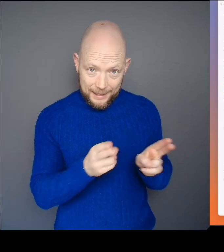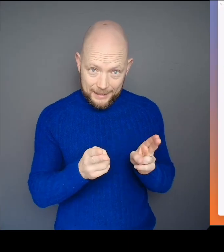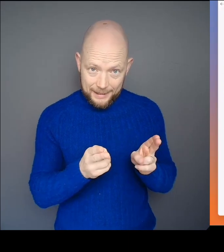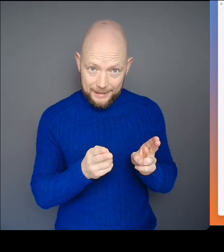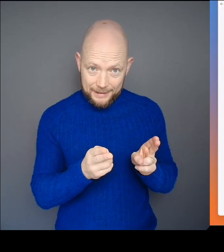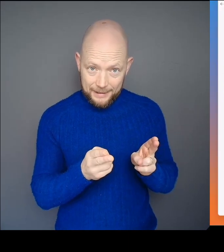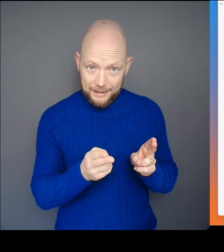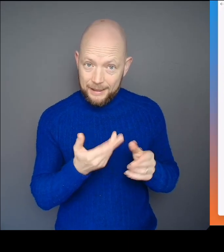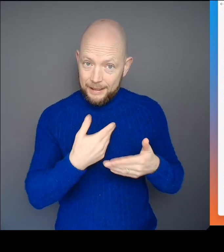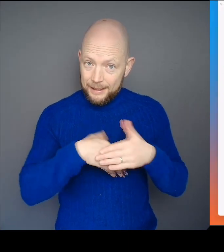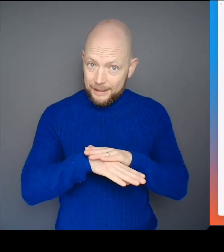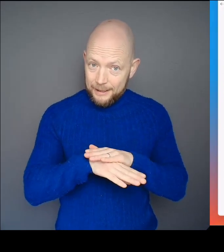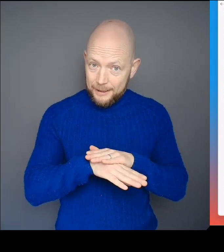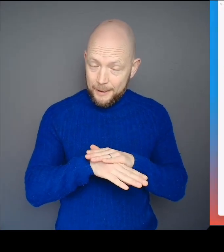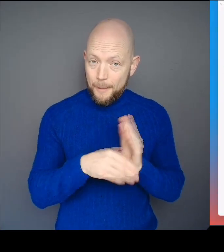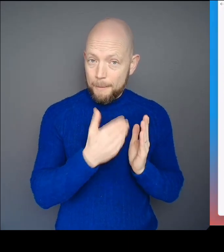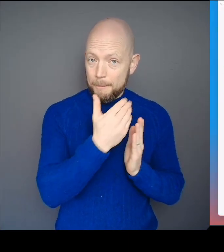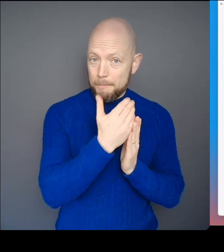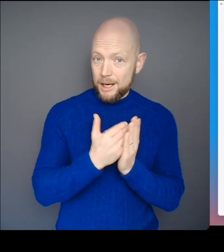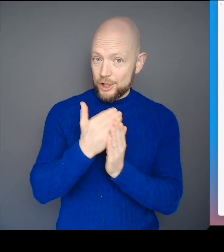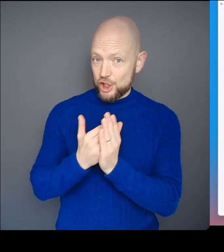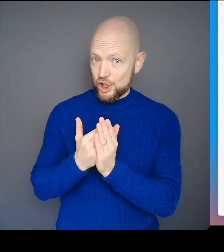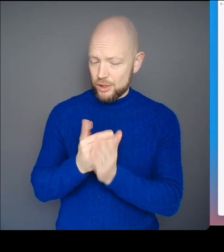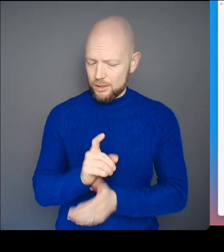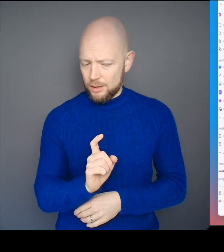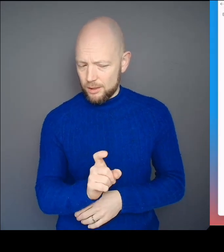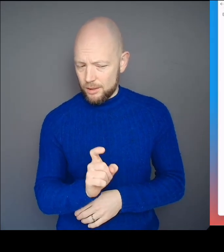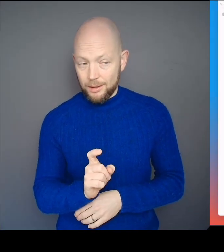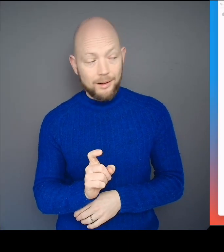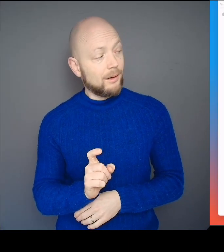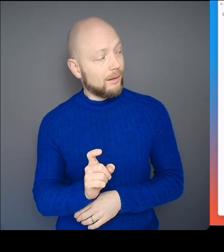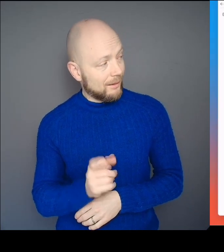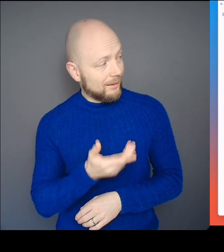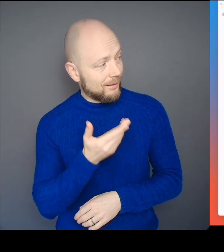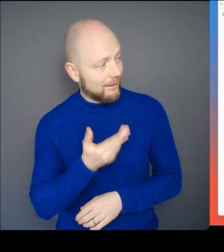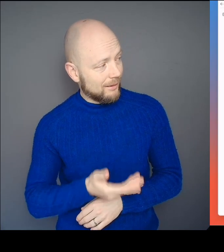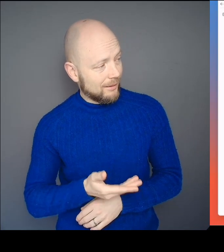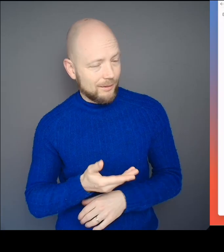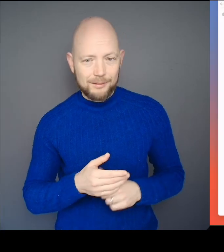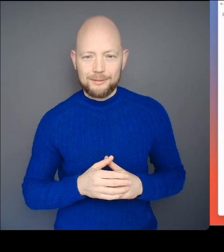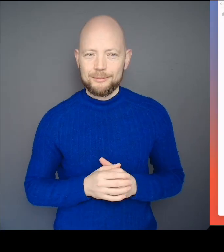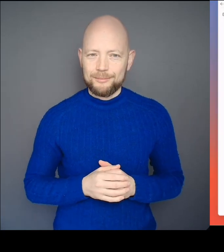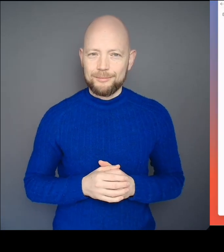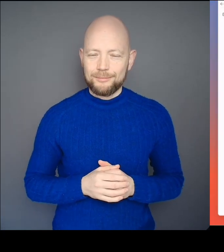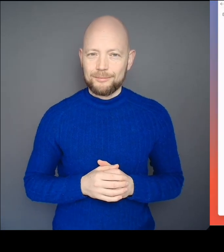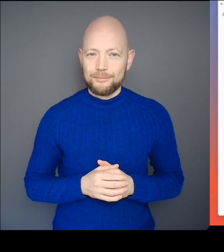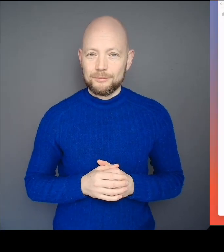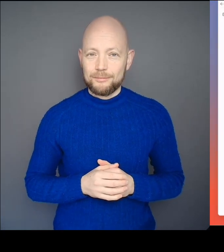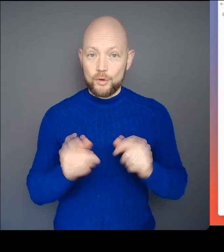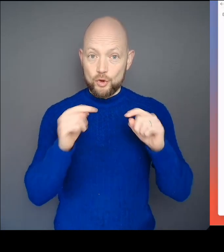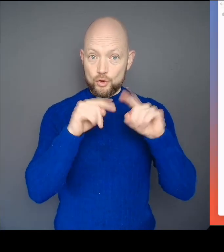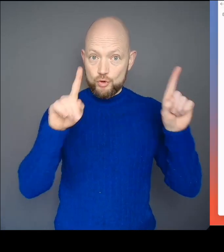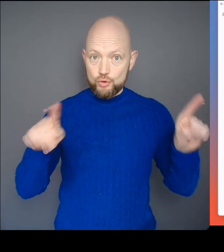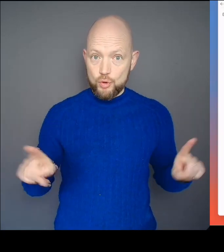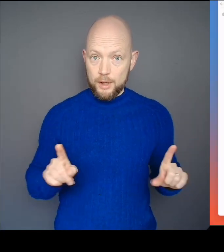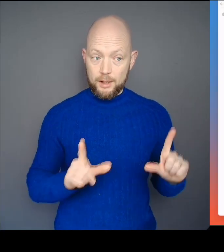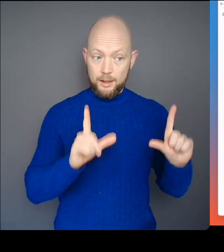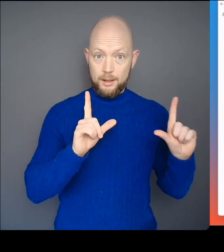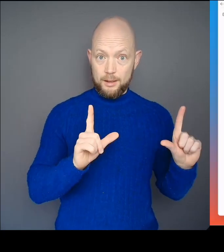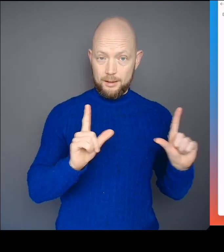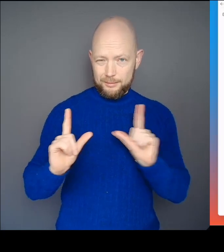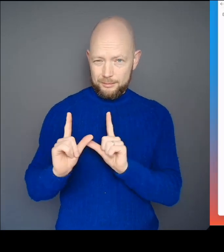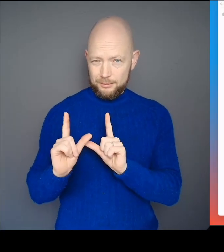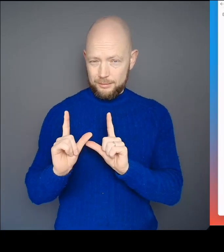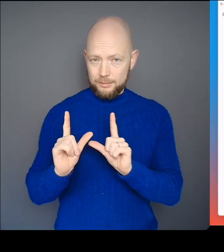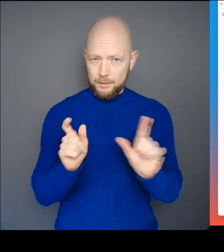option here that says edit in pages. So if I select that icon, now what I've got is a side-by-side, and you